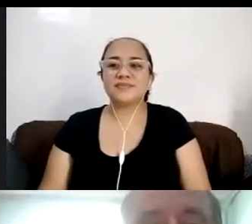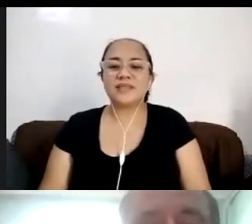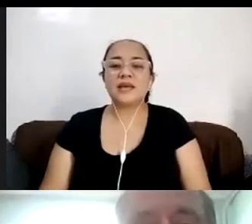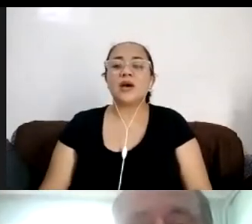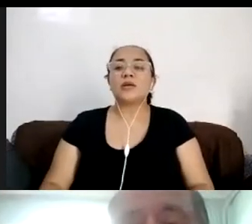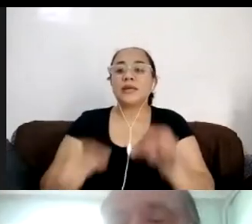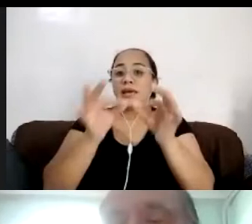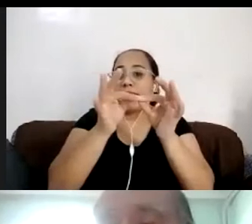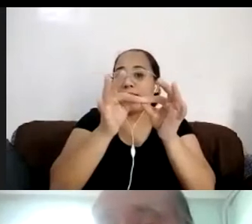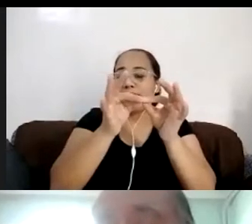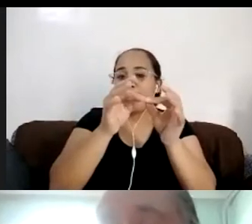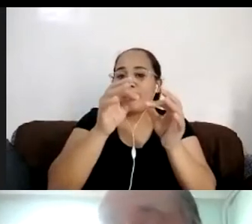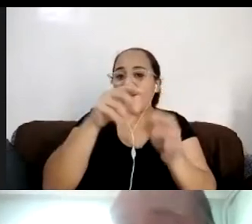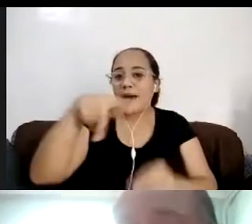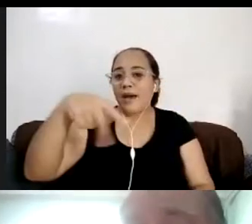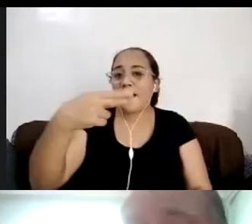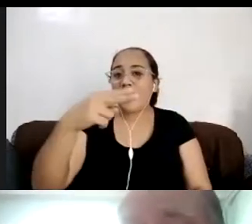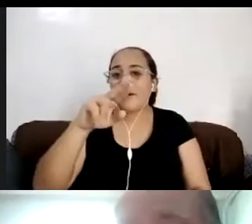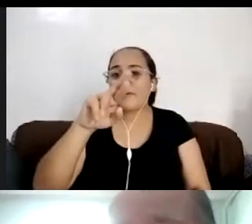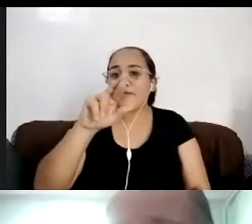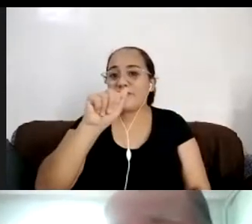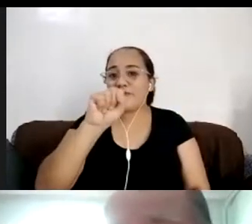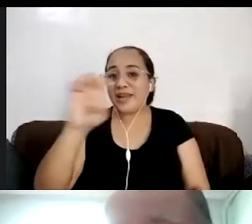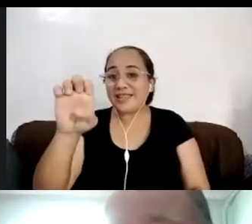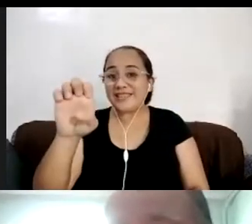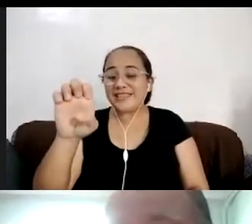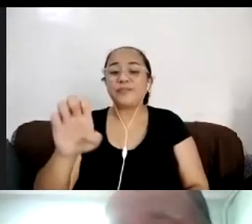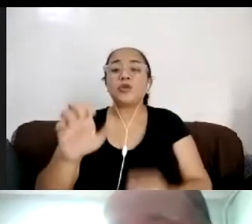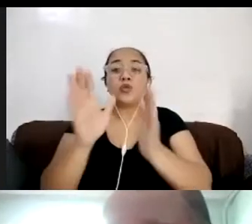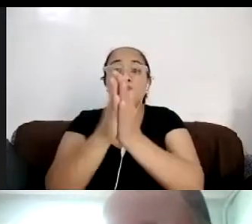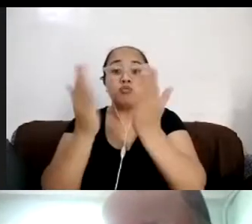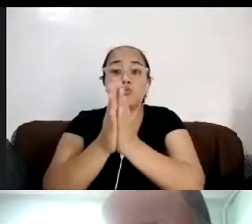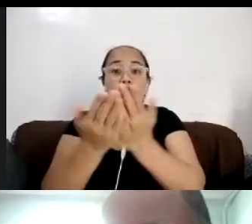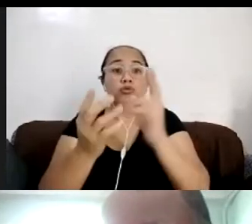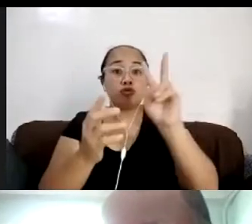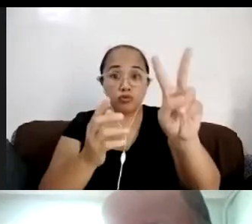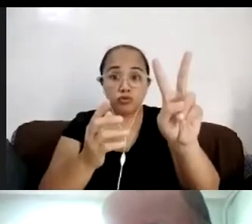phrase, the 2 books go together, right? To describe the books.